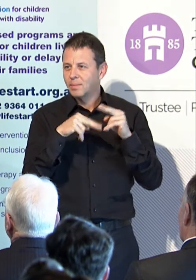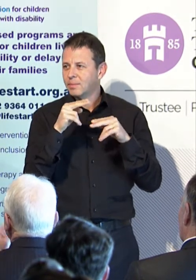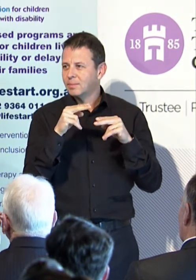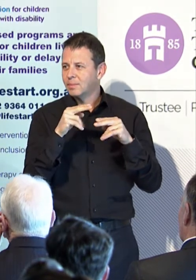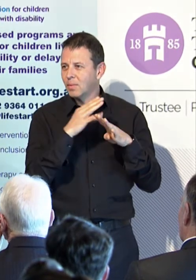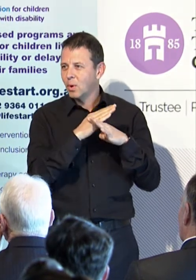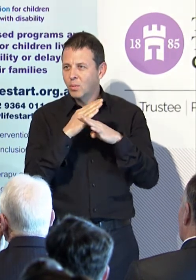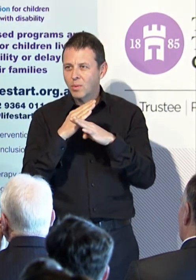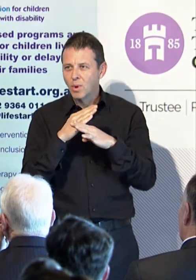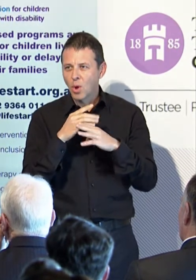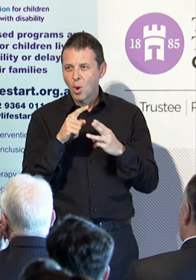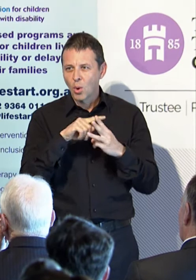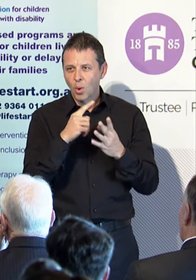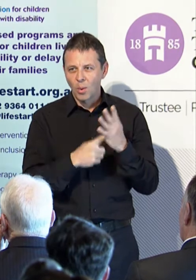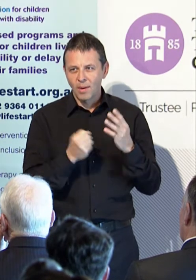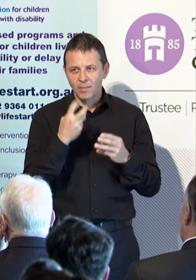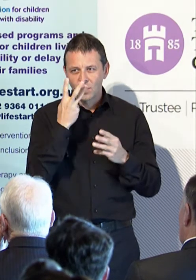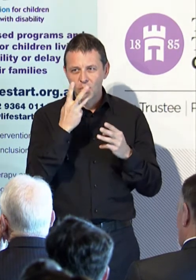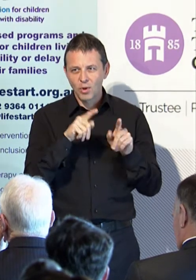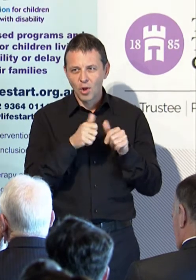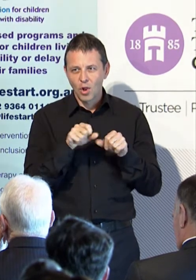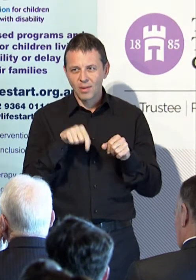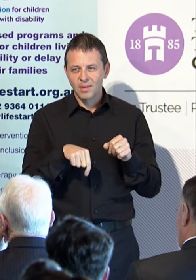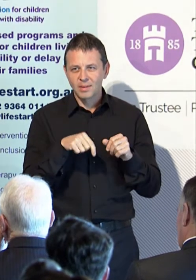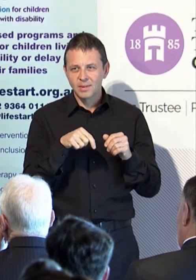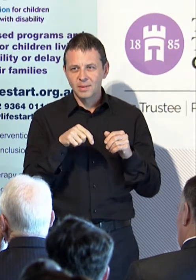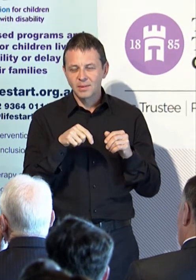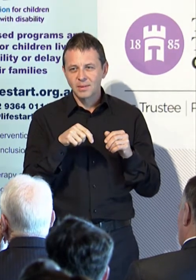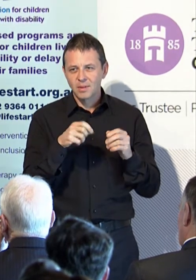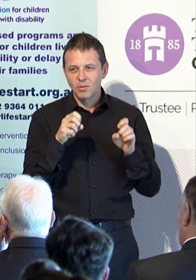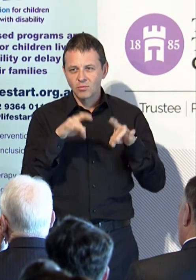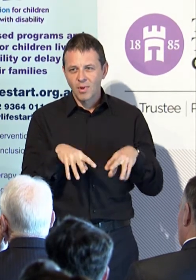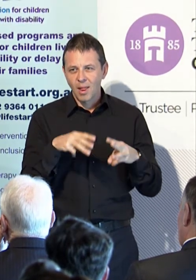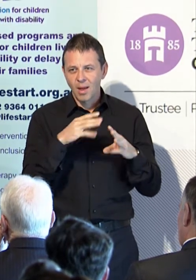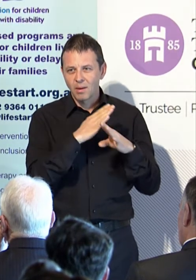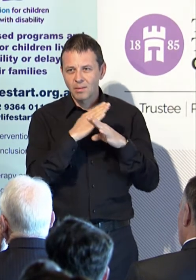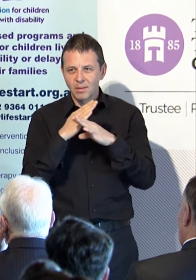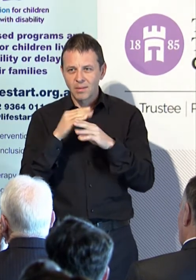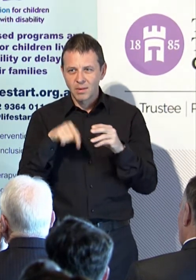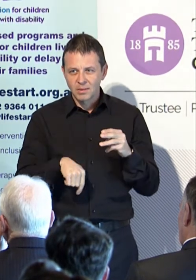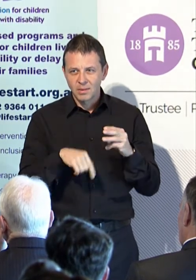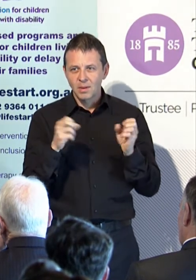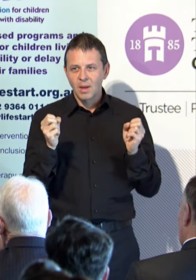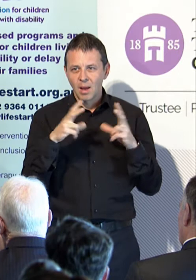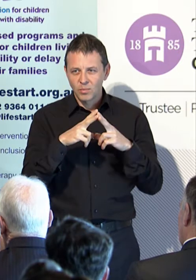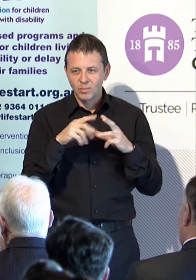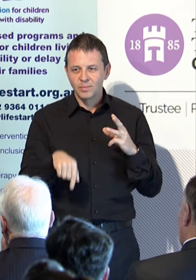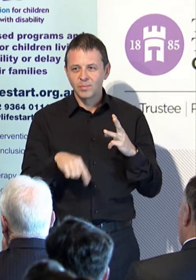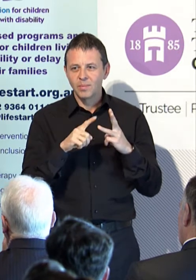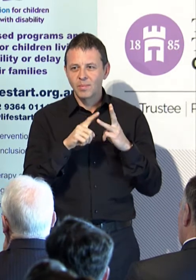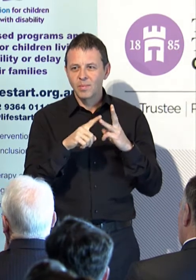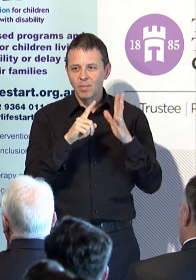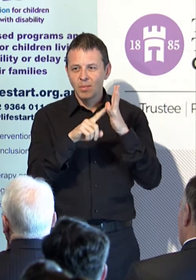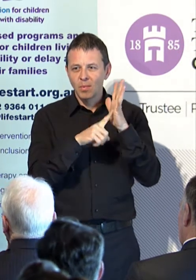iconic places in Australia: the Opera House, the Harbour Bridge, and Uluru, and we have two of them in Sydney here. And I think that